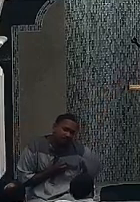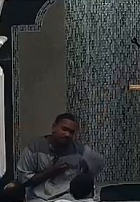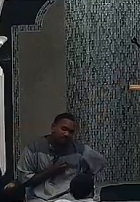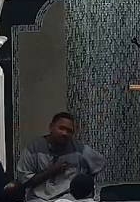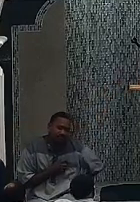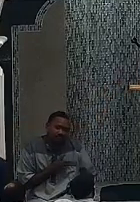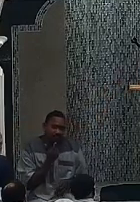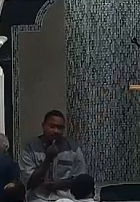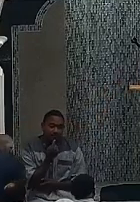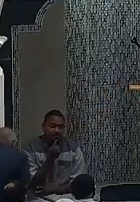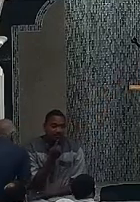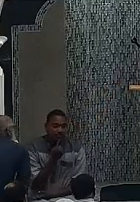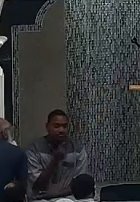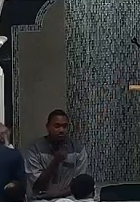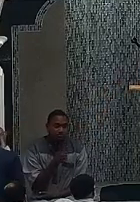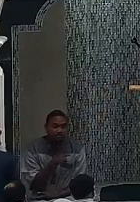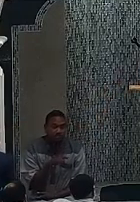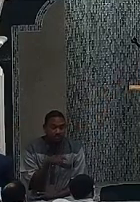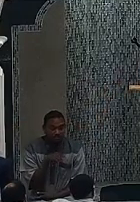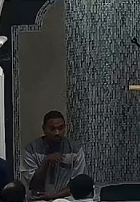believer.